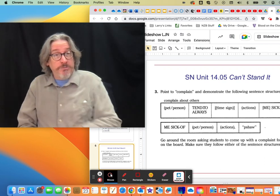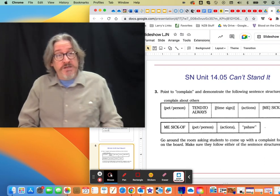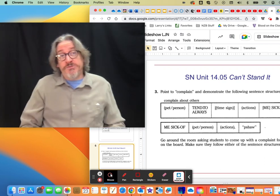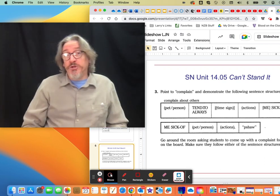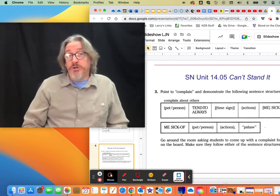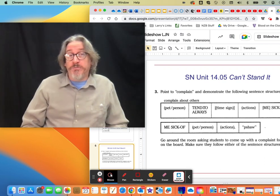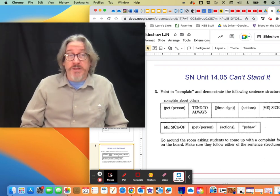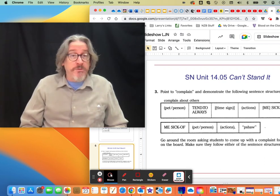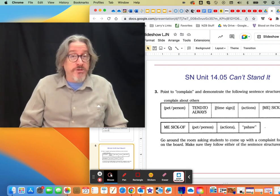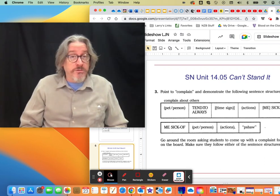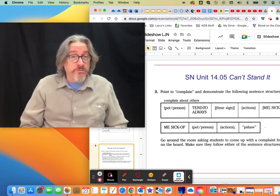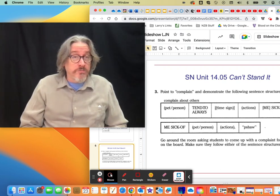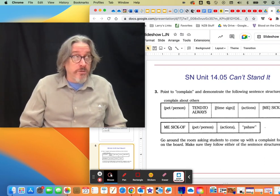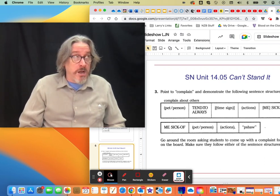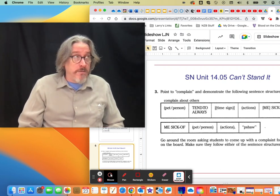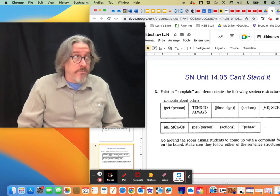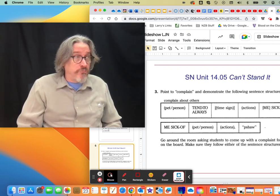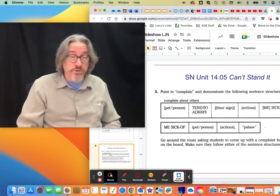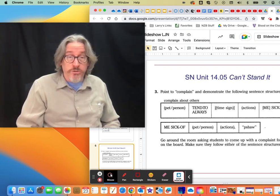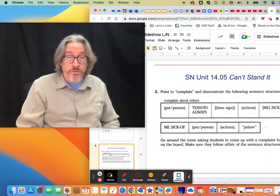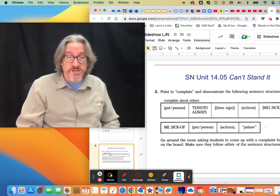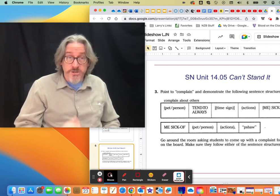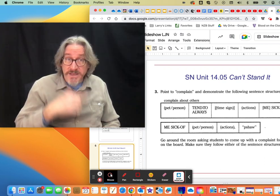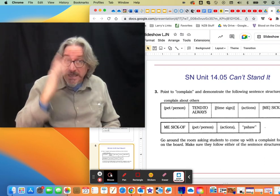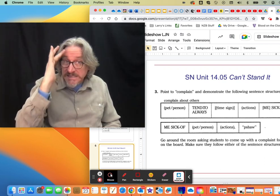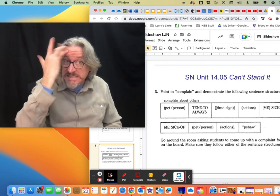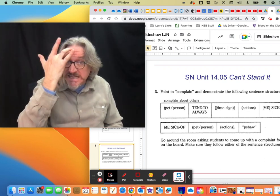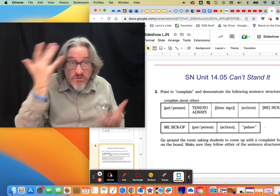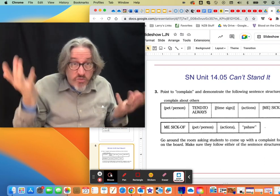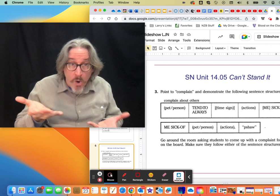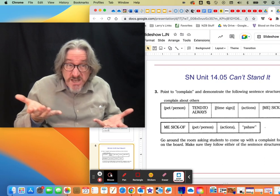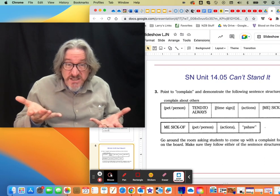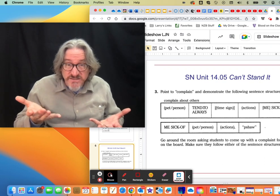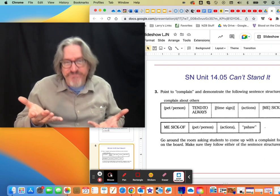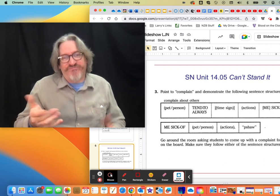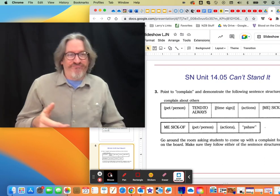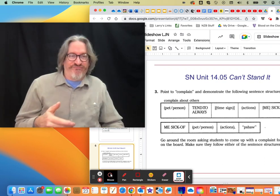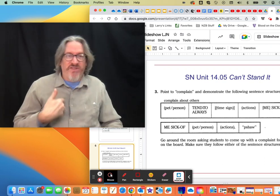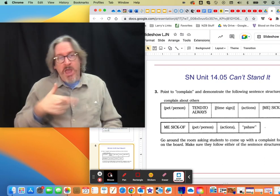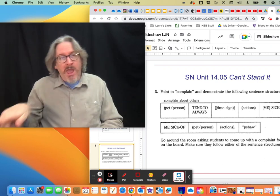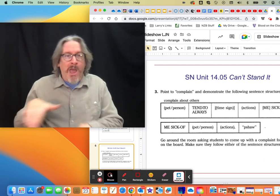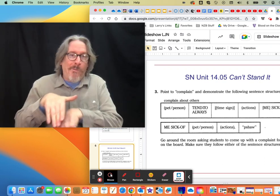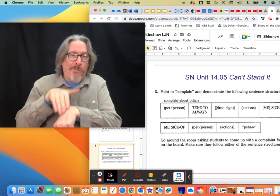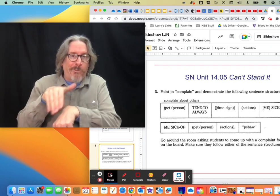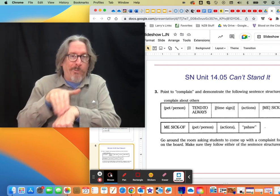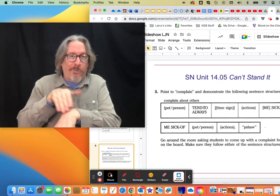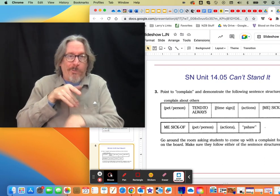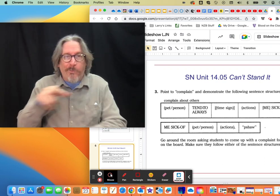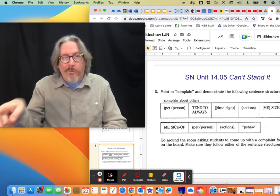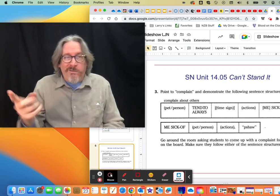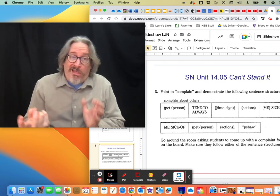This is a good place where you could play with a rhetorical question. Me, sick of what?